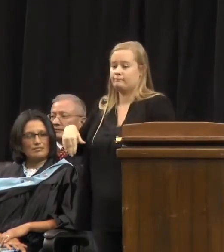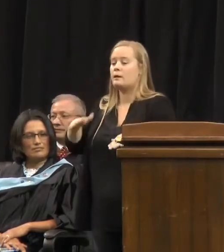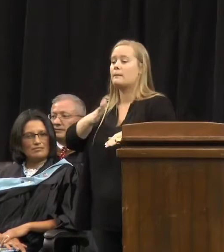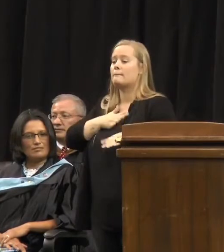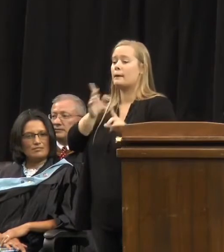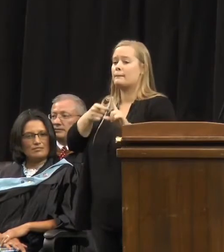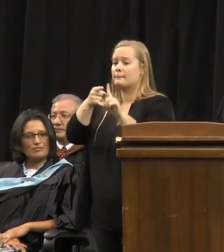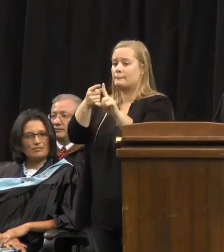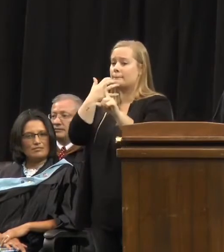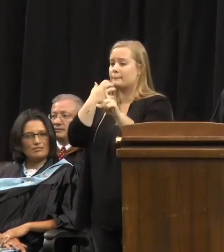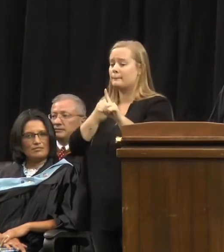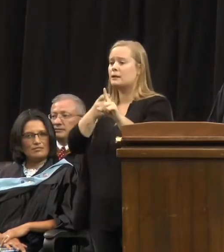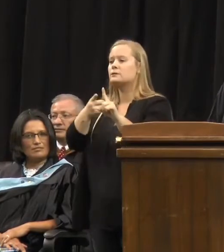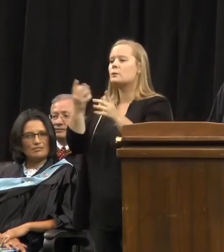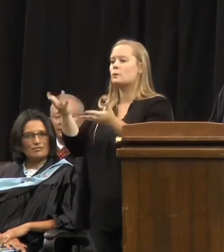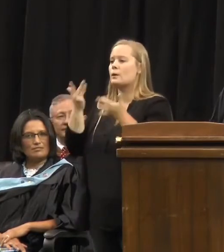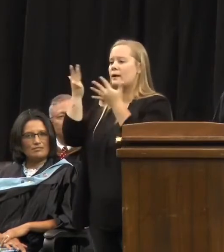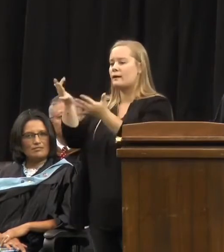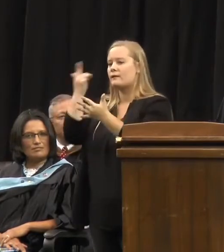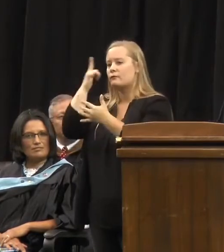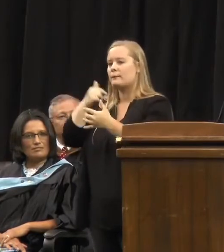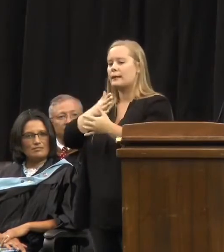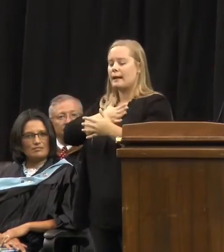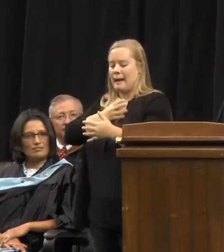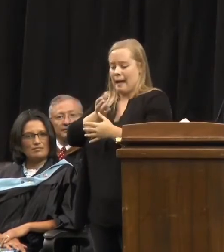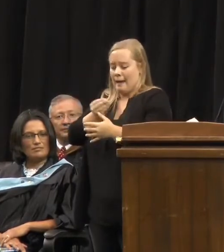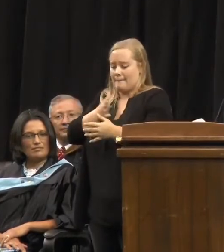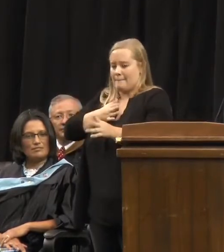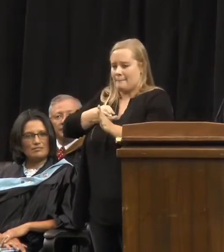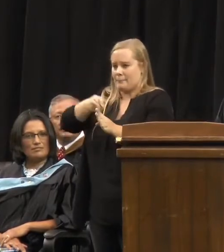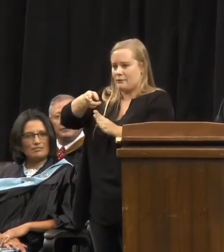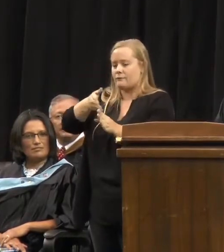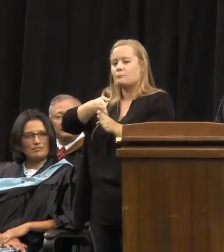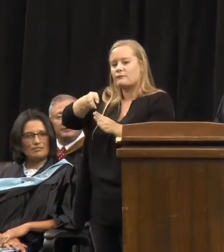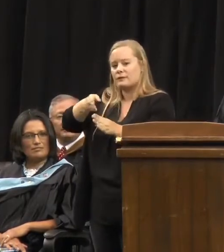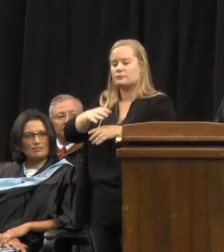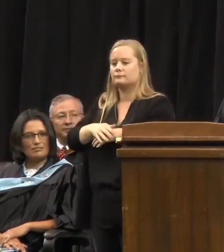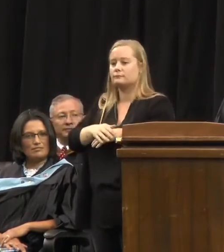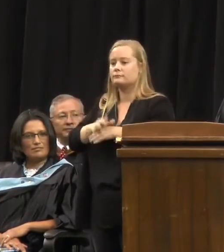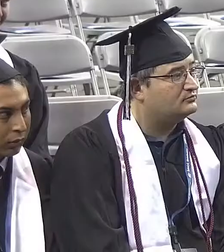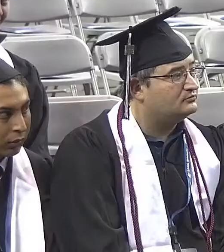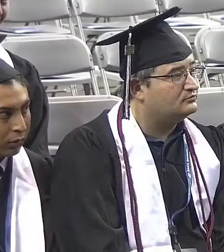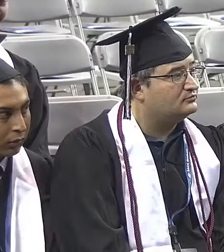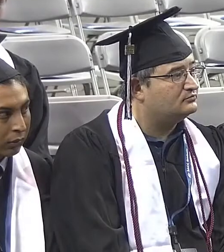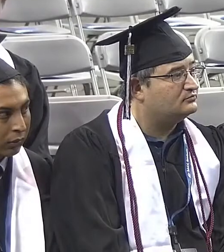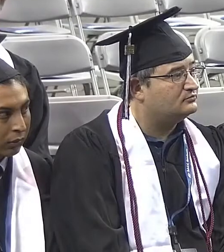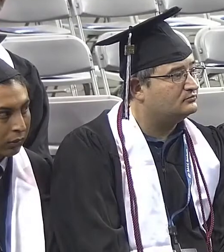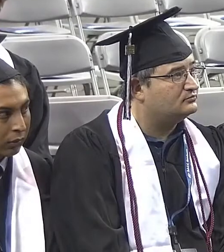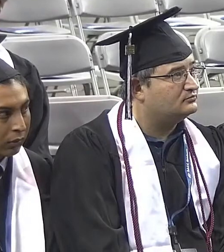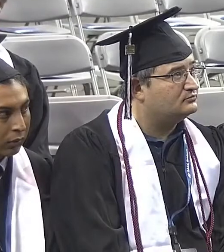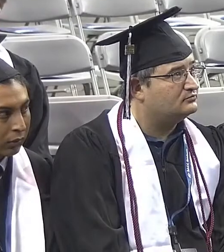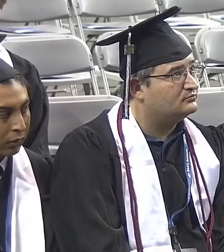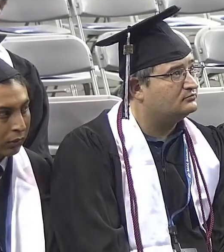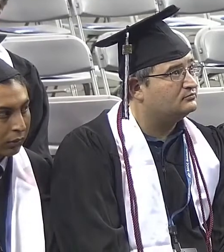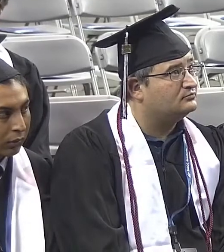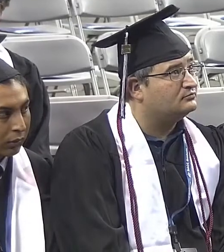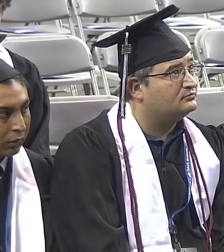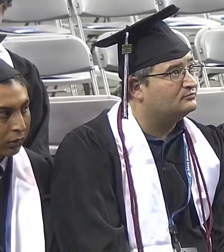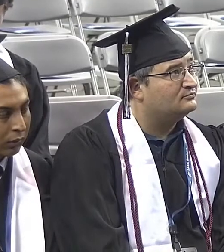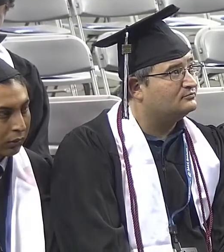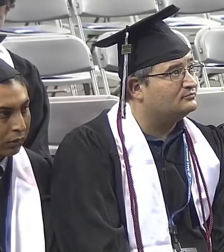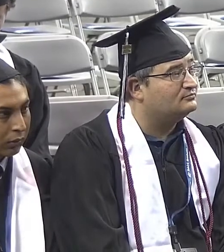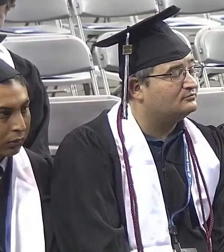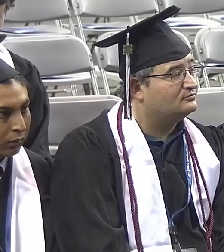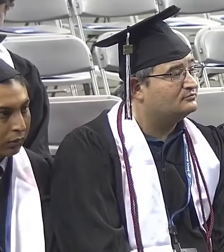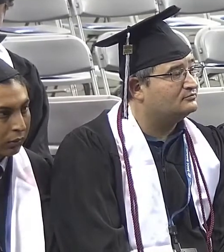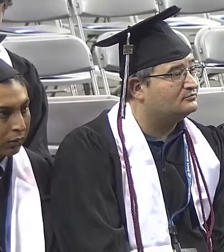and my heart was waiting for me and my career path. There was a mentor I found that found me. Her name was Joanne.